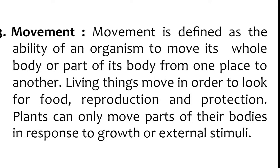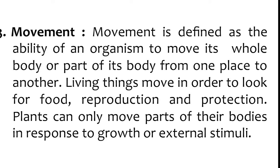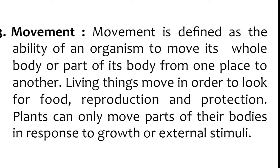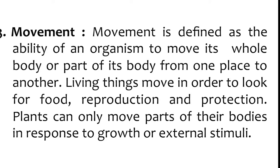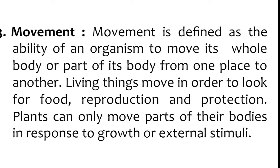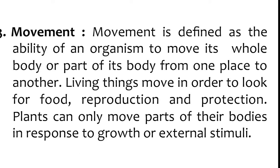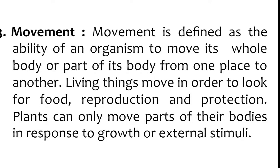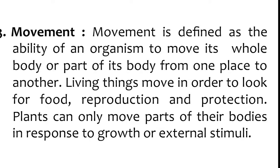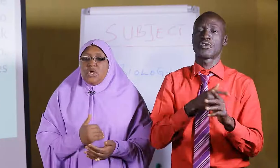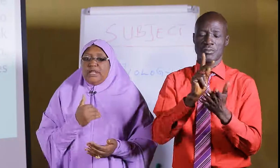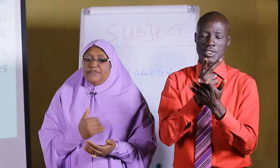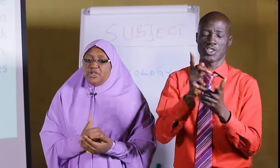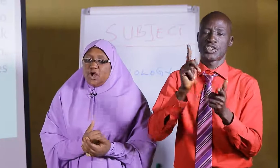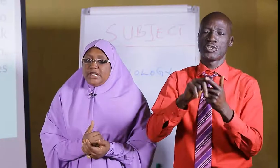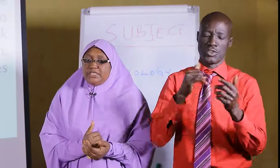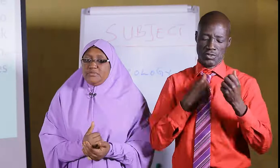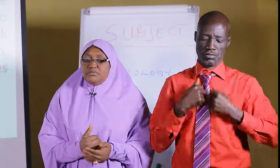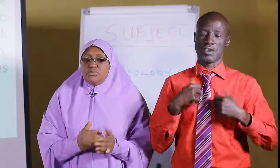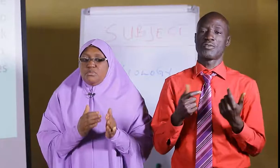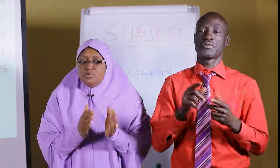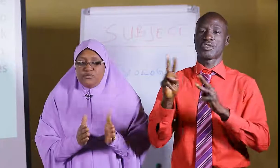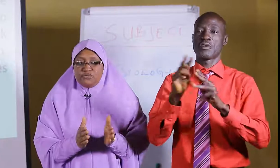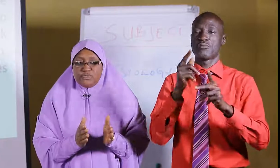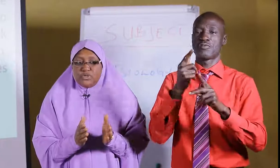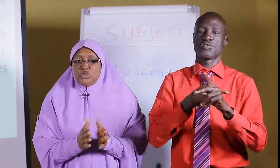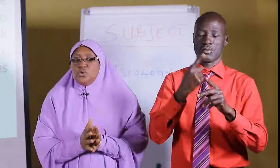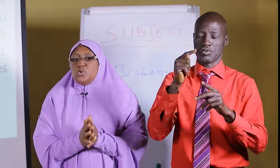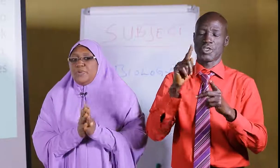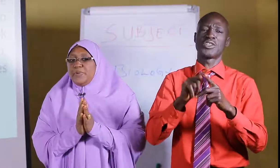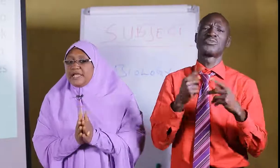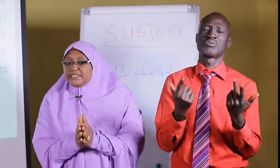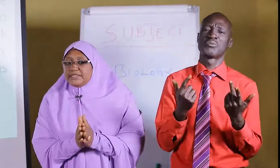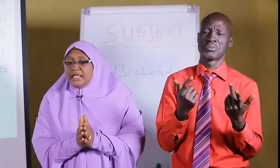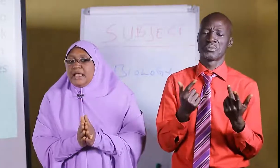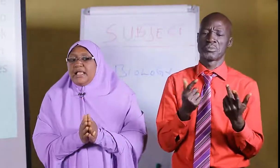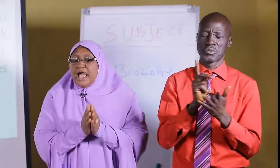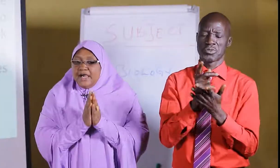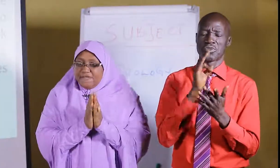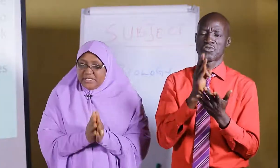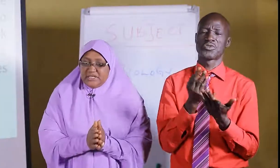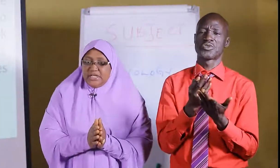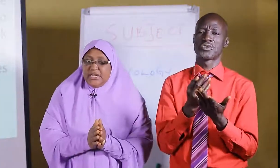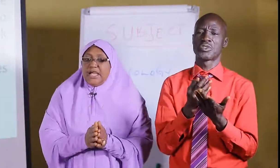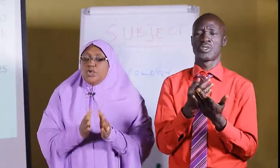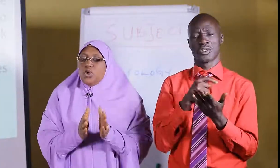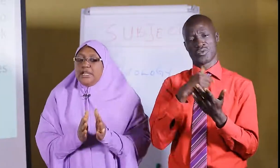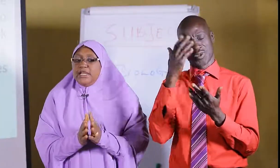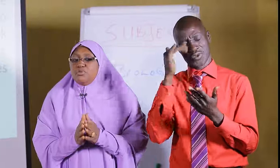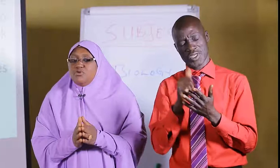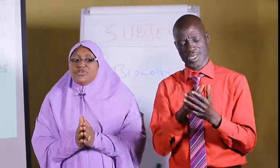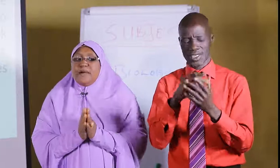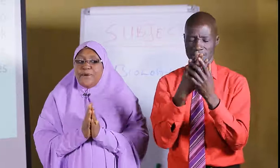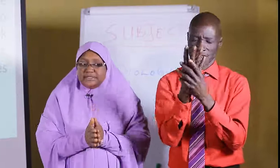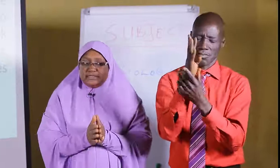called movement. Living organisms move. Though plants are fixed, they can